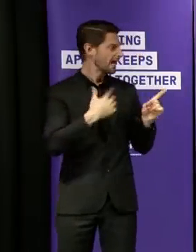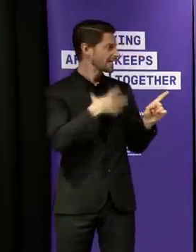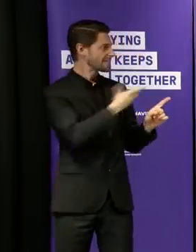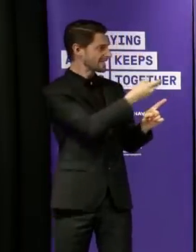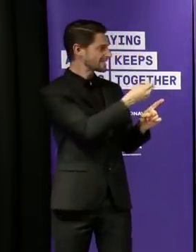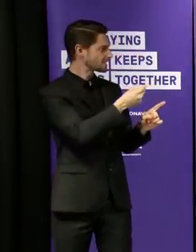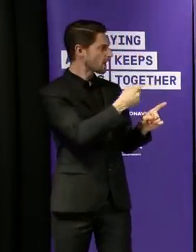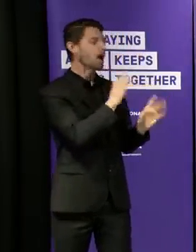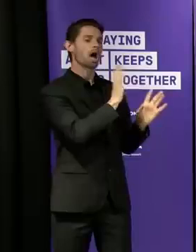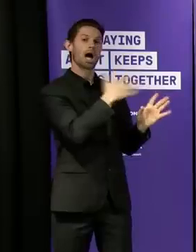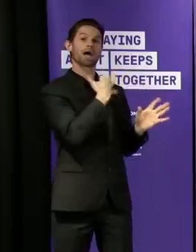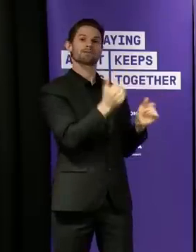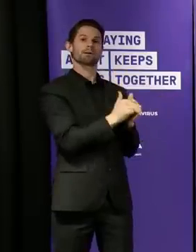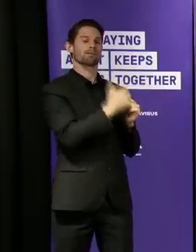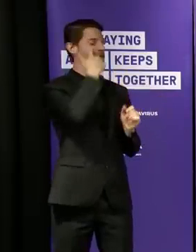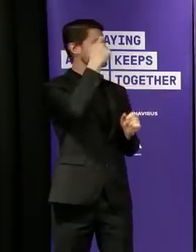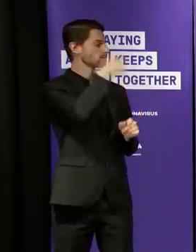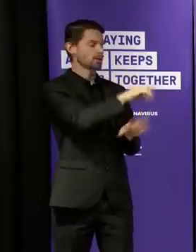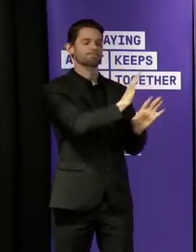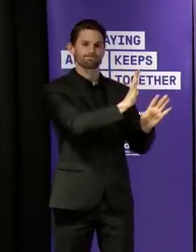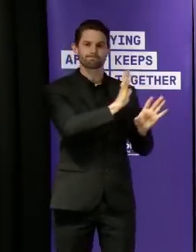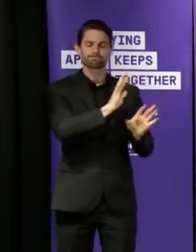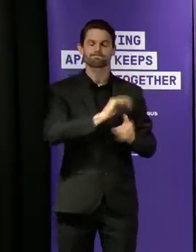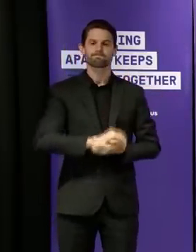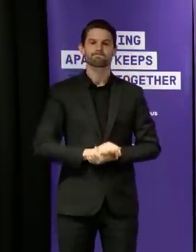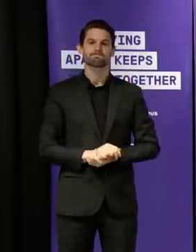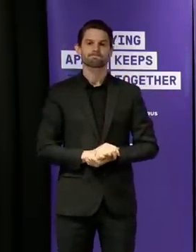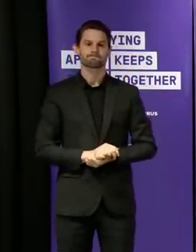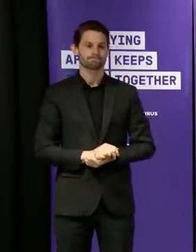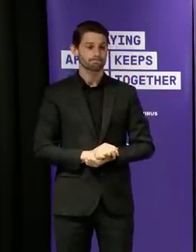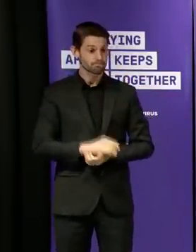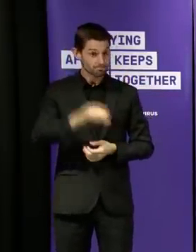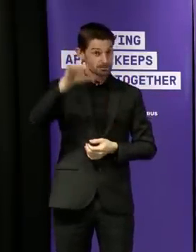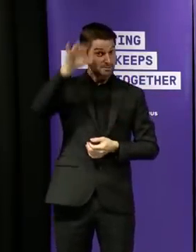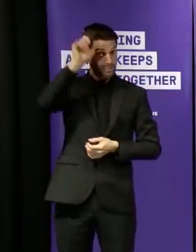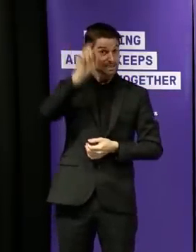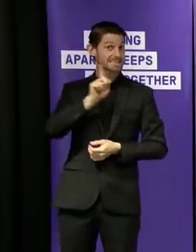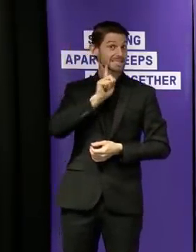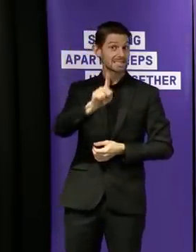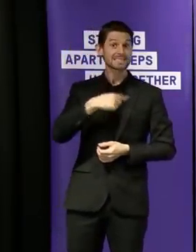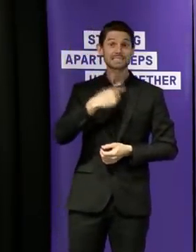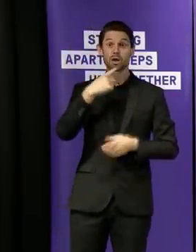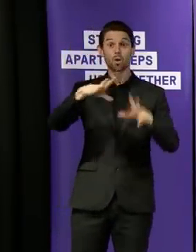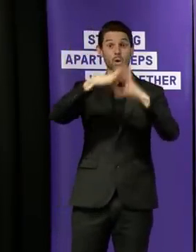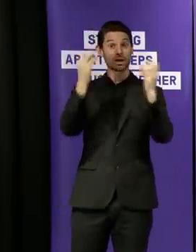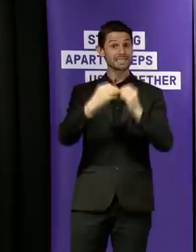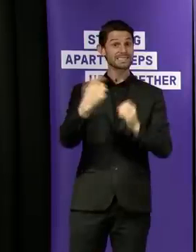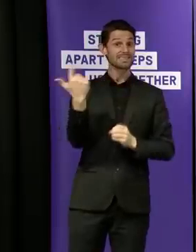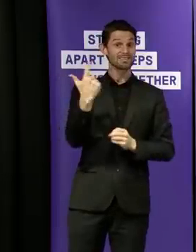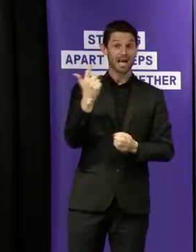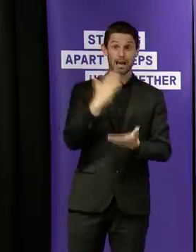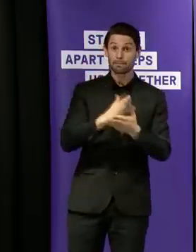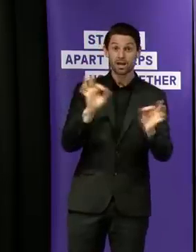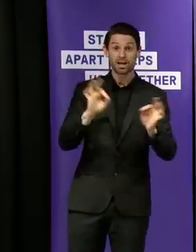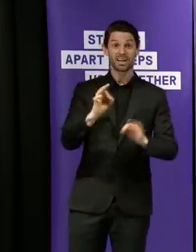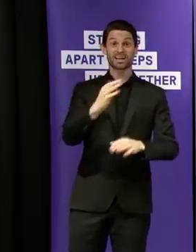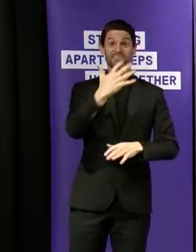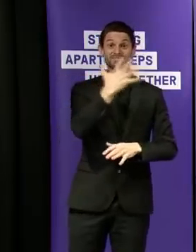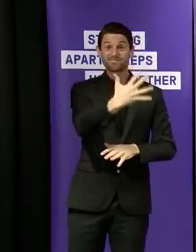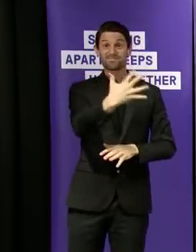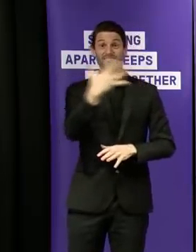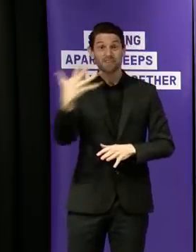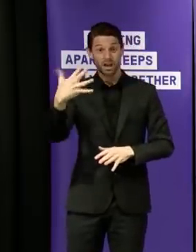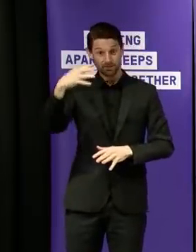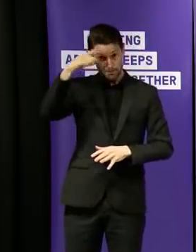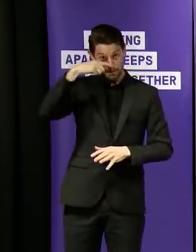important. No, actually, I do have them here, thank you. You know how yesterday I said there were 17? Turned out there's 55 that